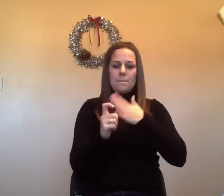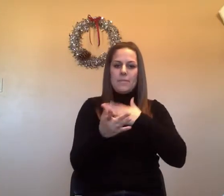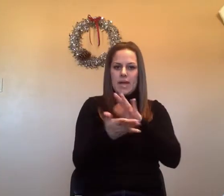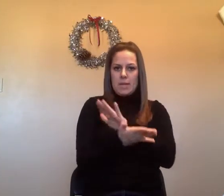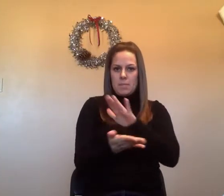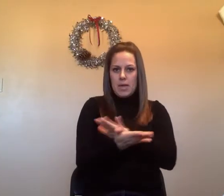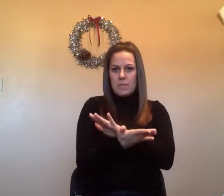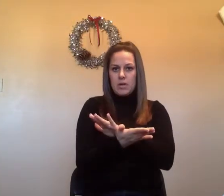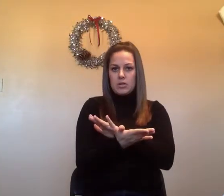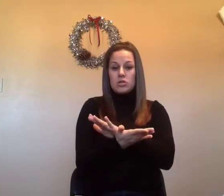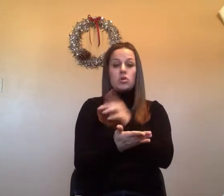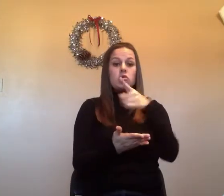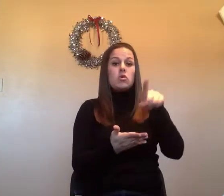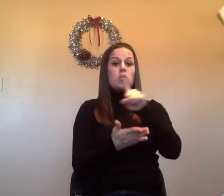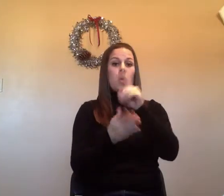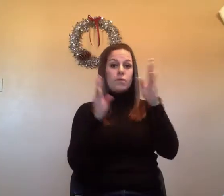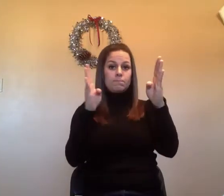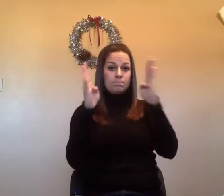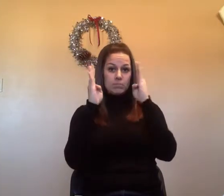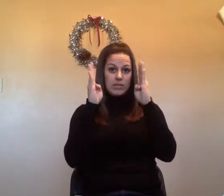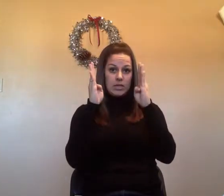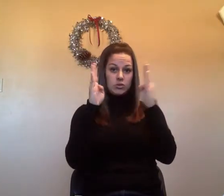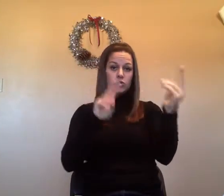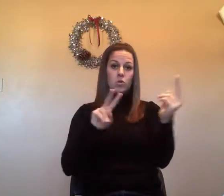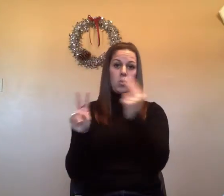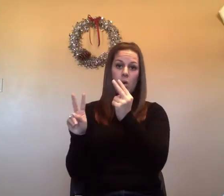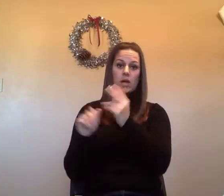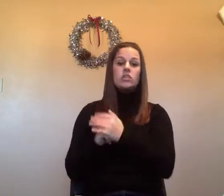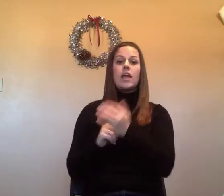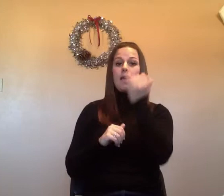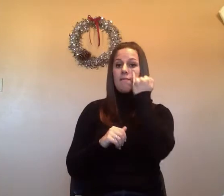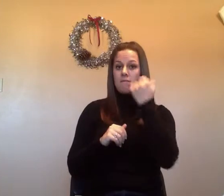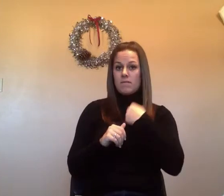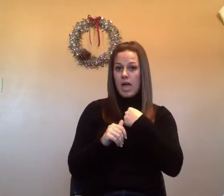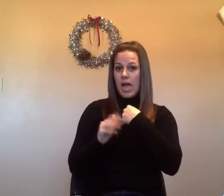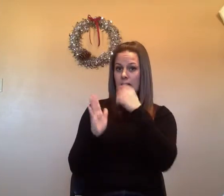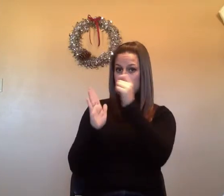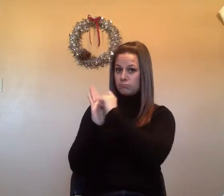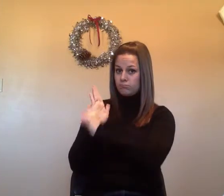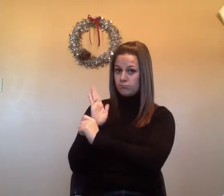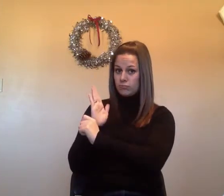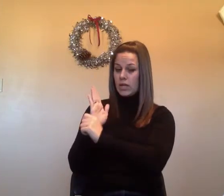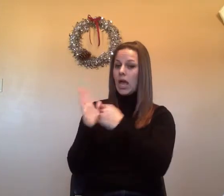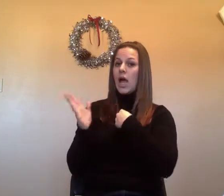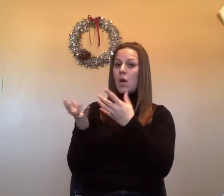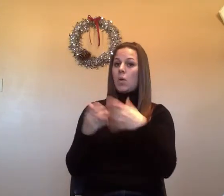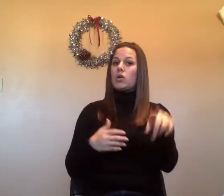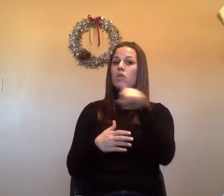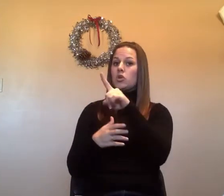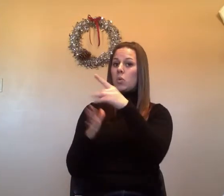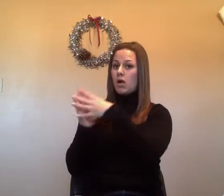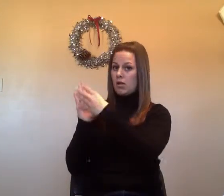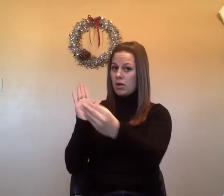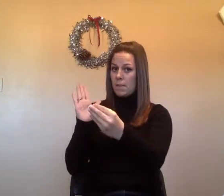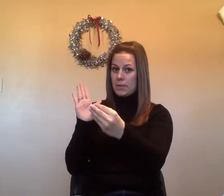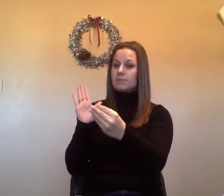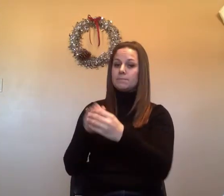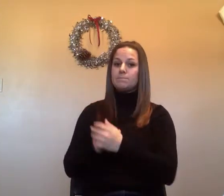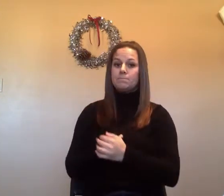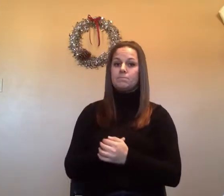watch very closely, and anything that I do on the board, I want you guys to do on your piece of paper. Alright, so my first step, I need